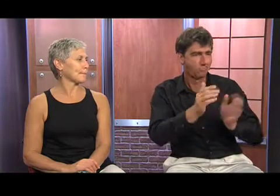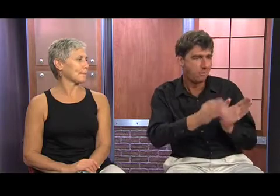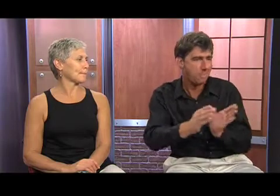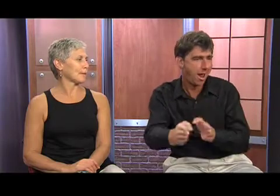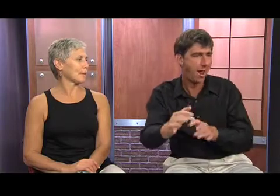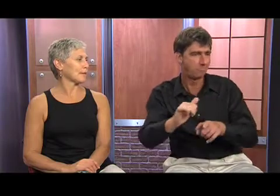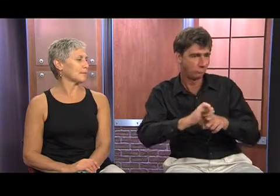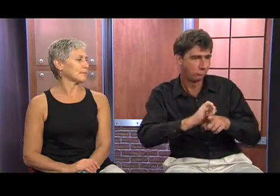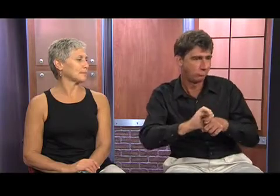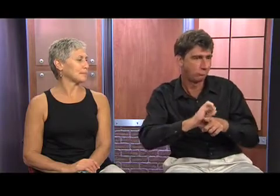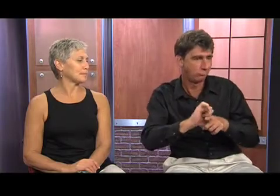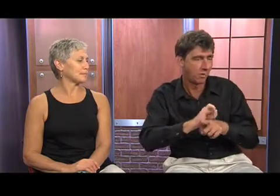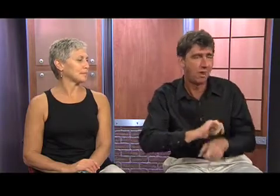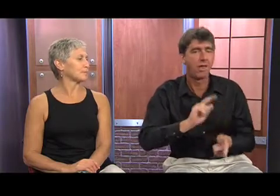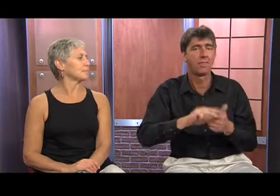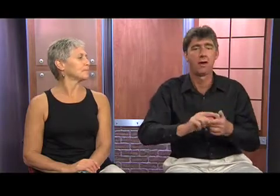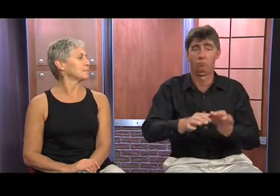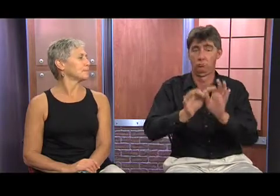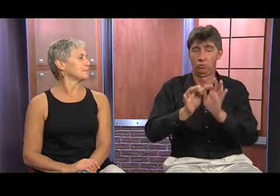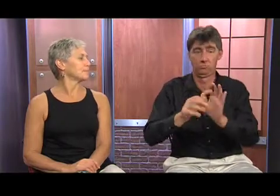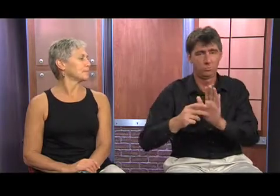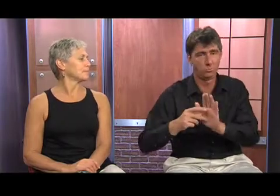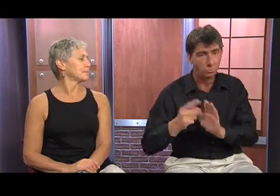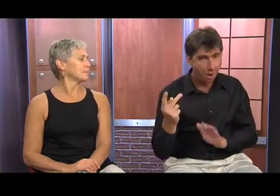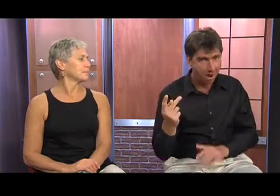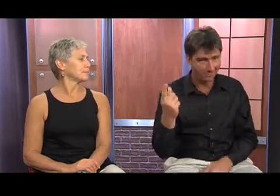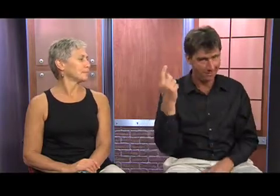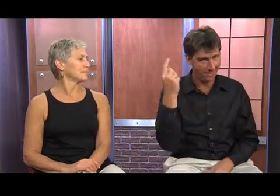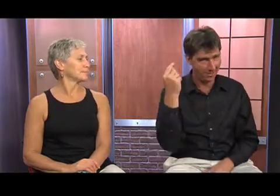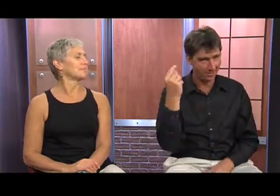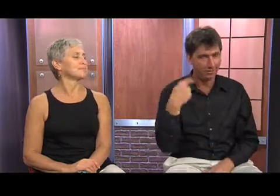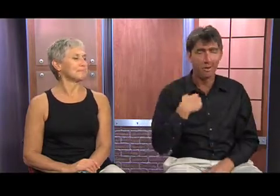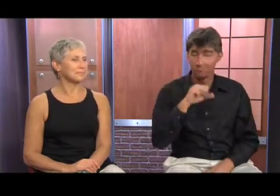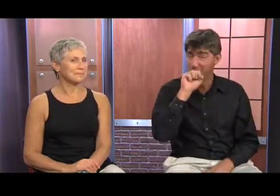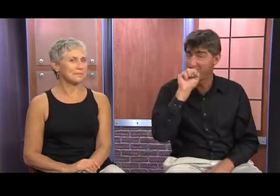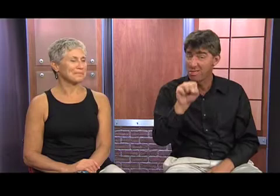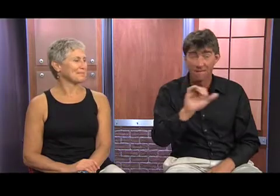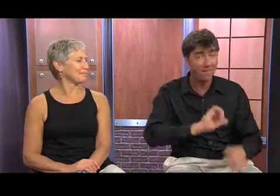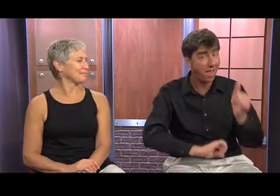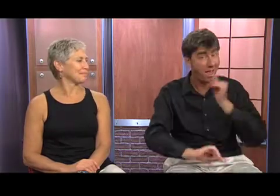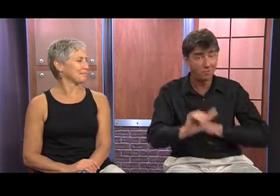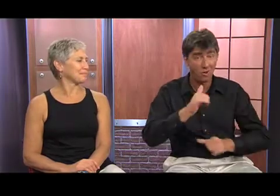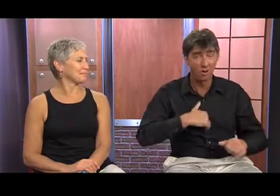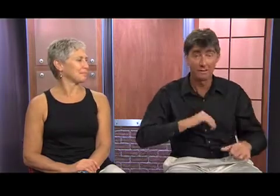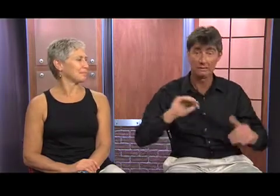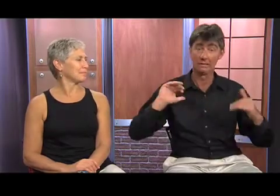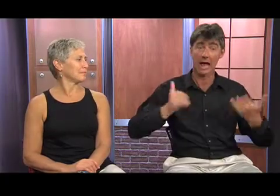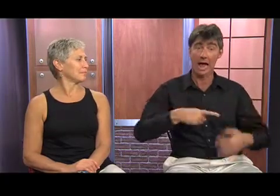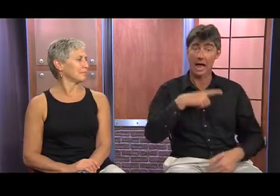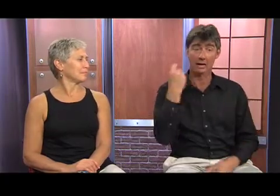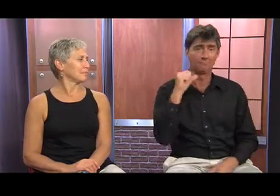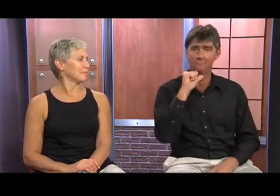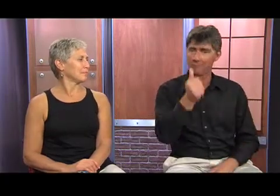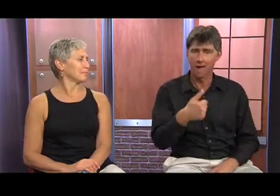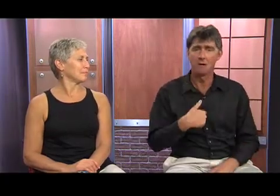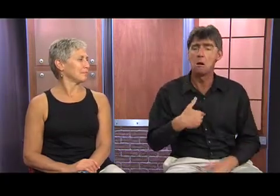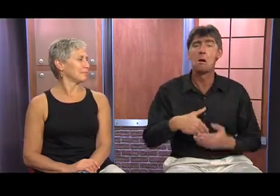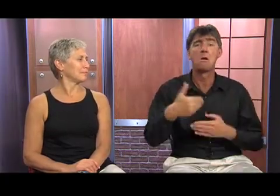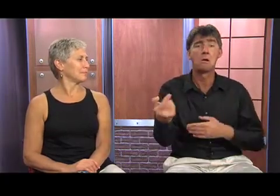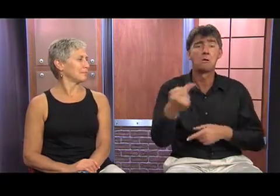show. We interpreted it twice, and I loved it so much each and every viewing that I had to bring my kids. Oh, it gets better every time. It